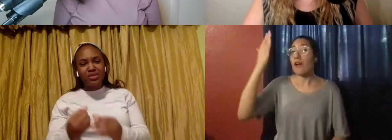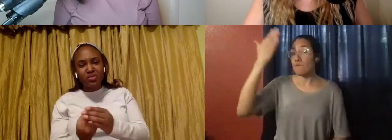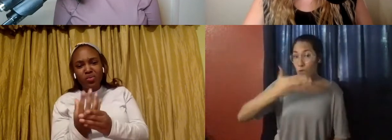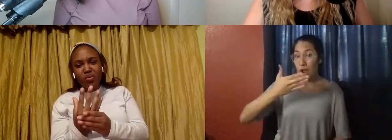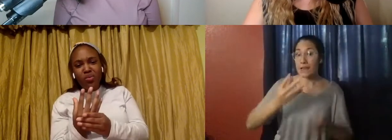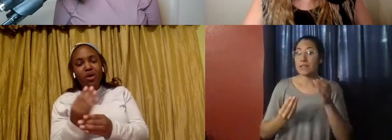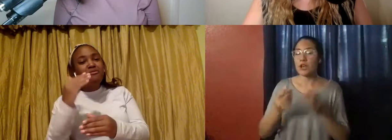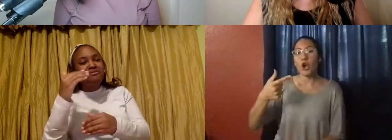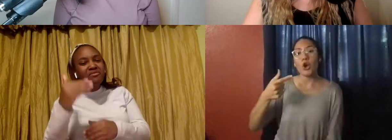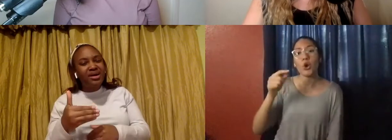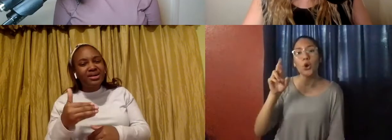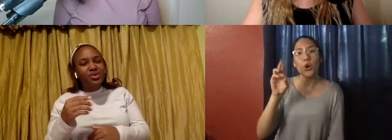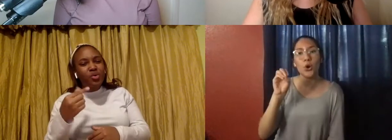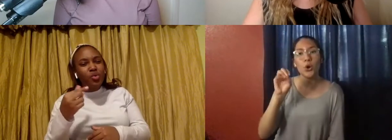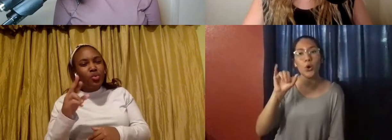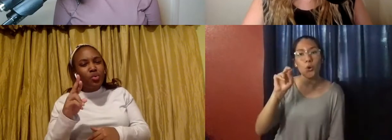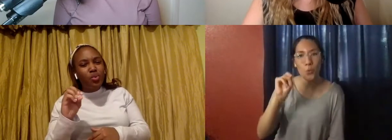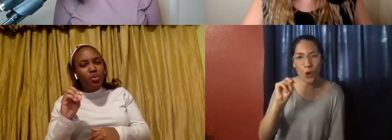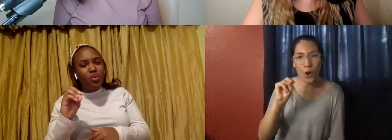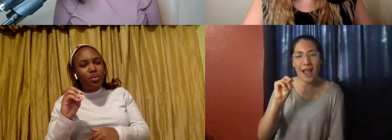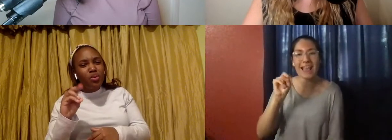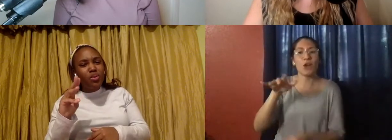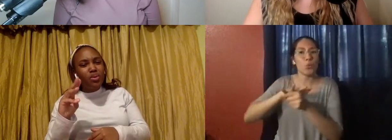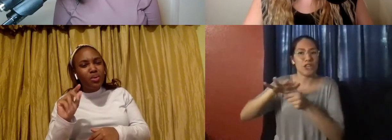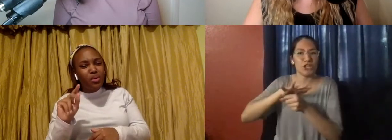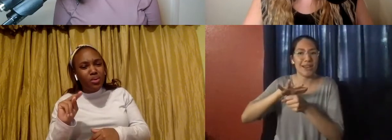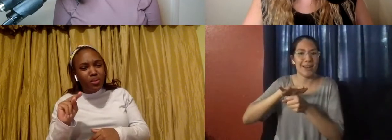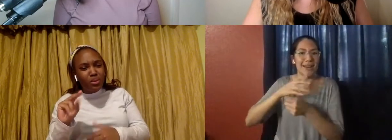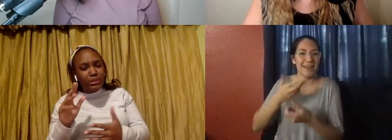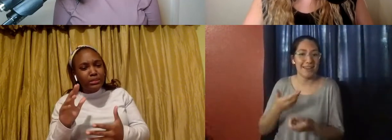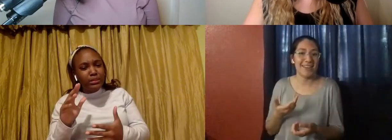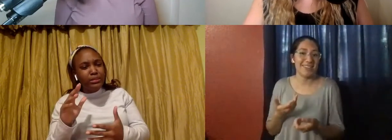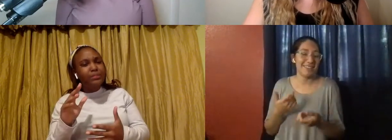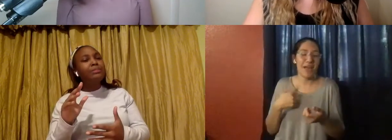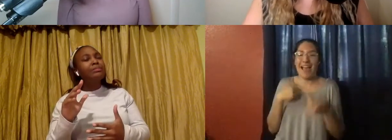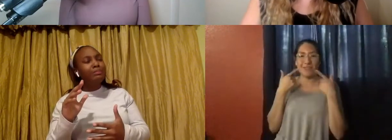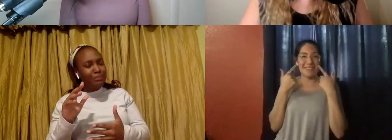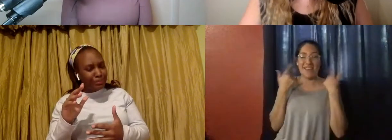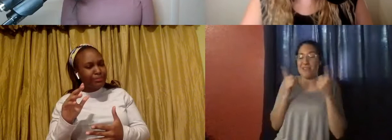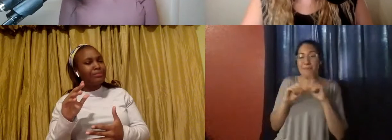front groin, which I get it, but it was just cracking me up. So I was like, I'm going to make sure I say that.